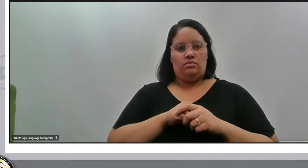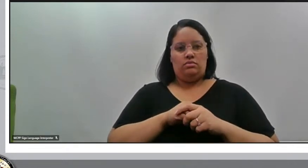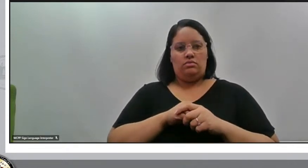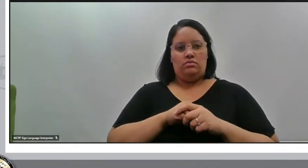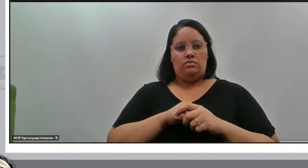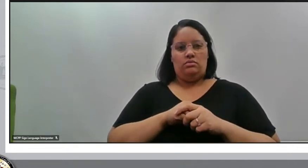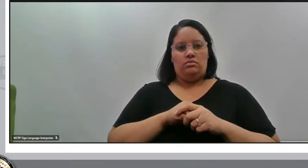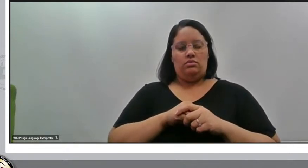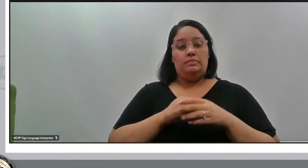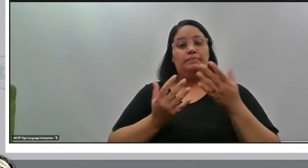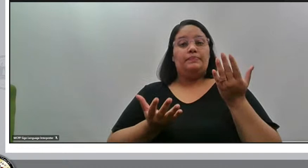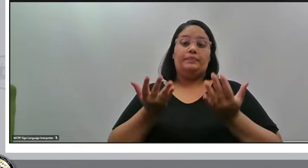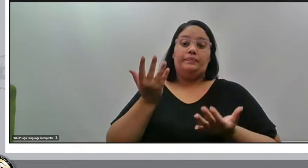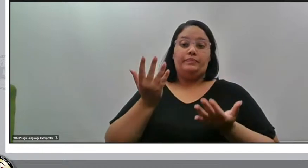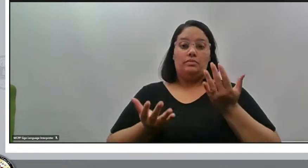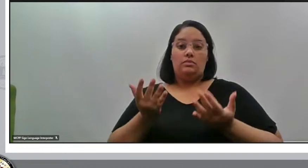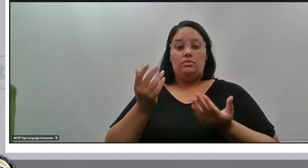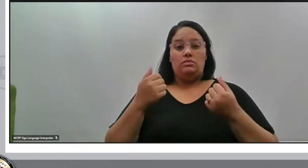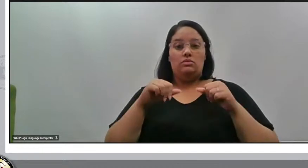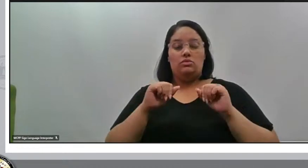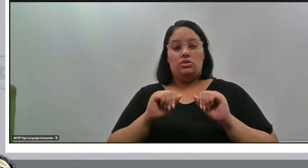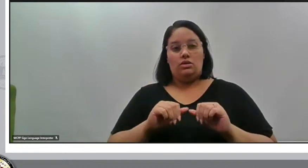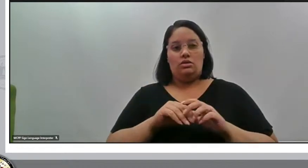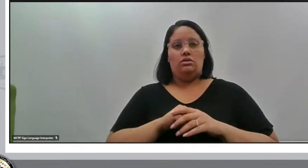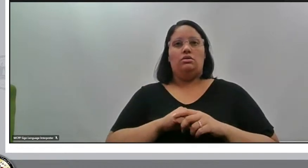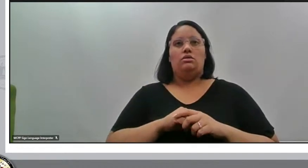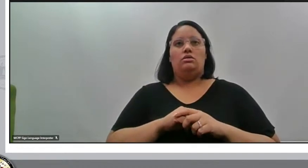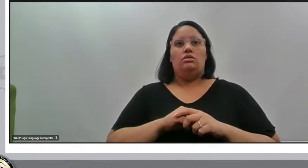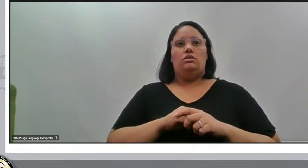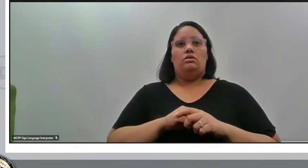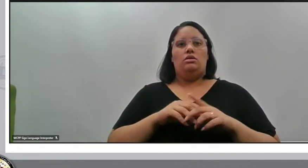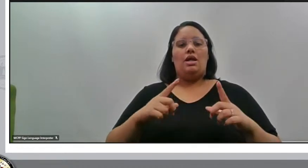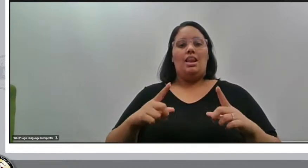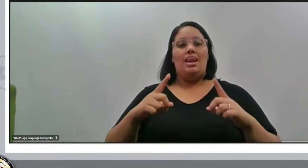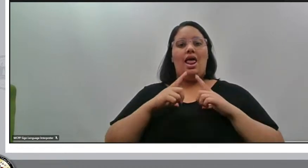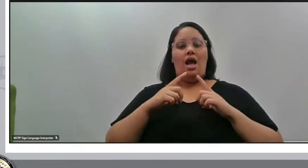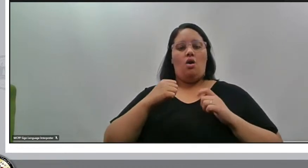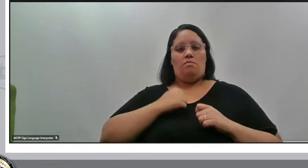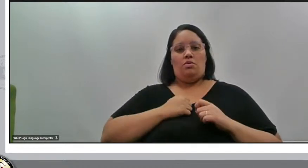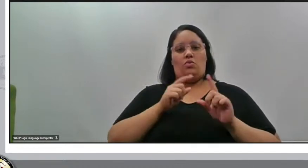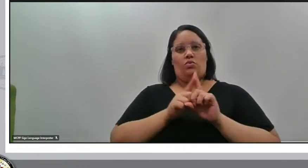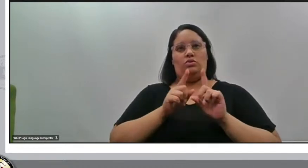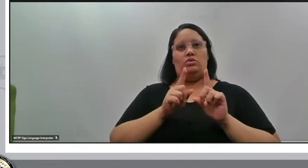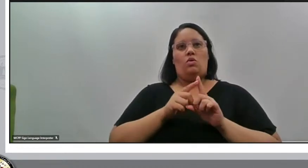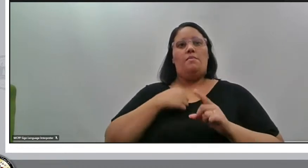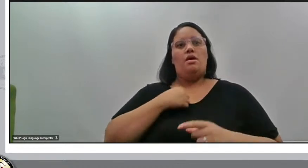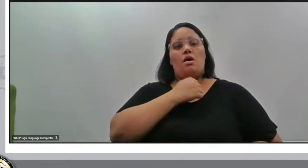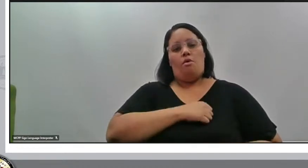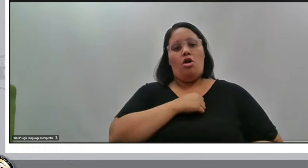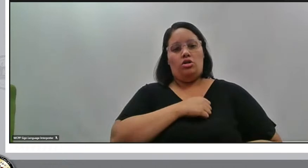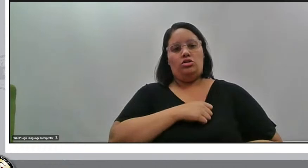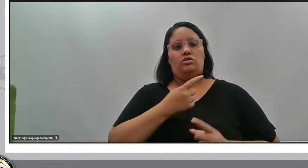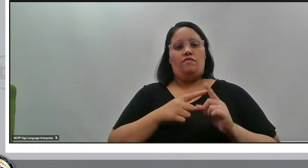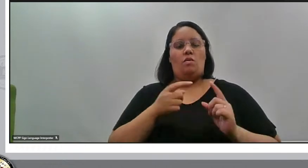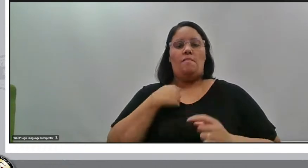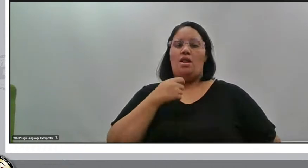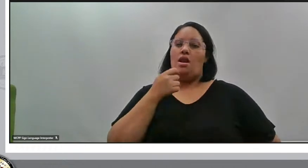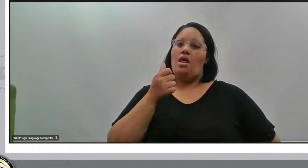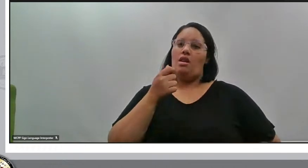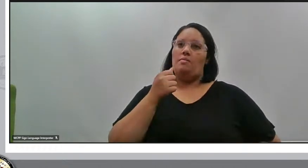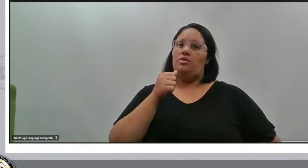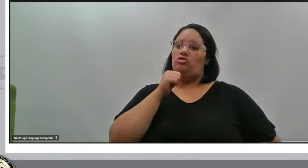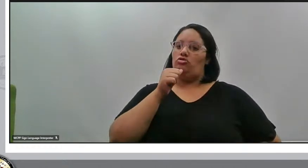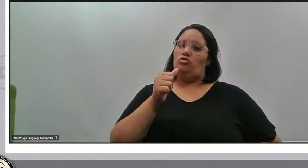maybe Chair, just to allow me or my apologies for sounding a little bit